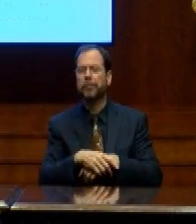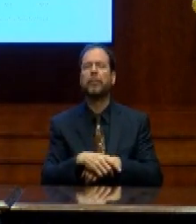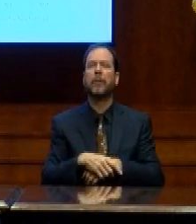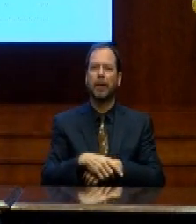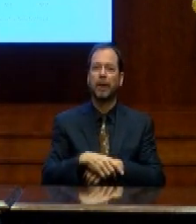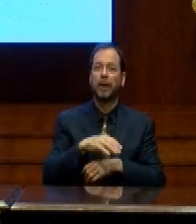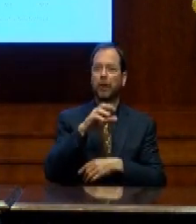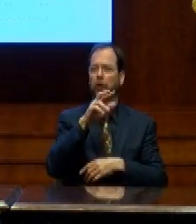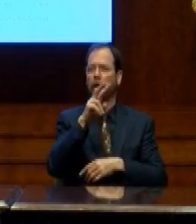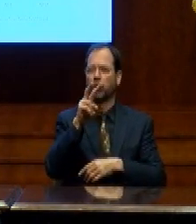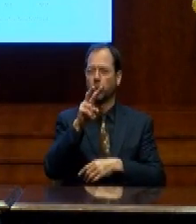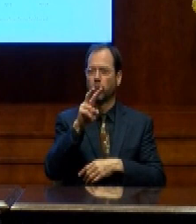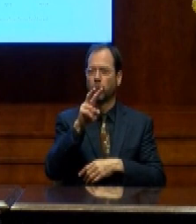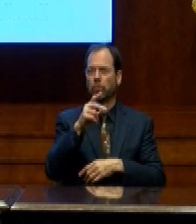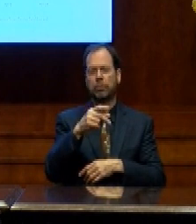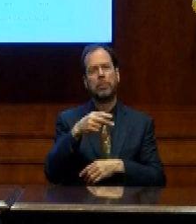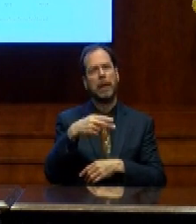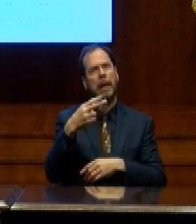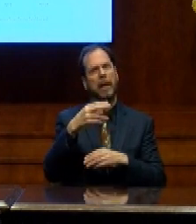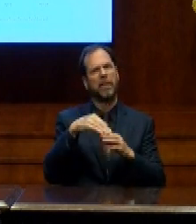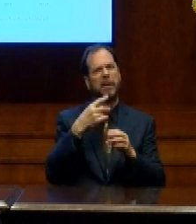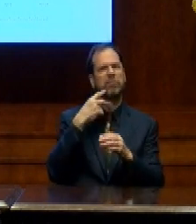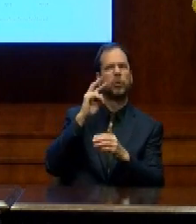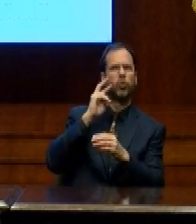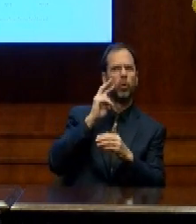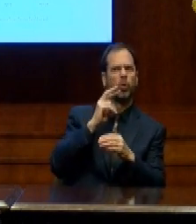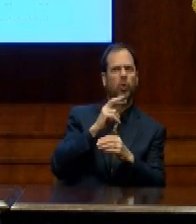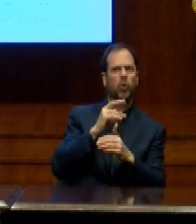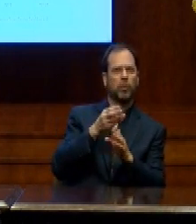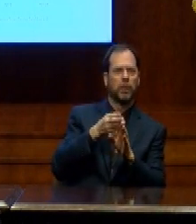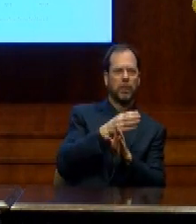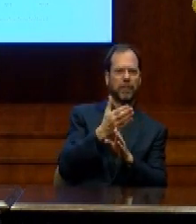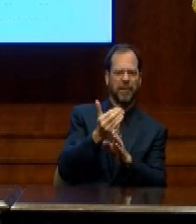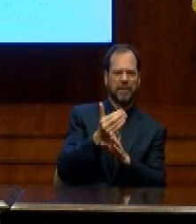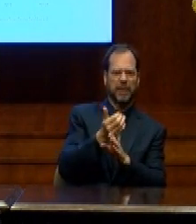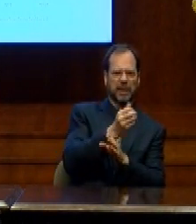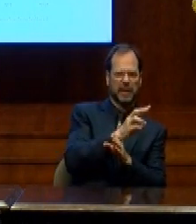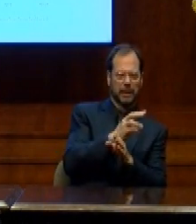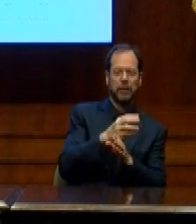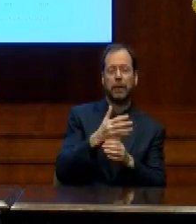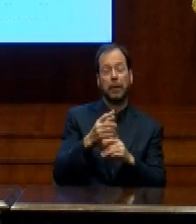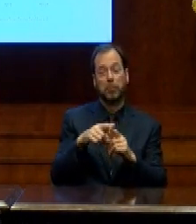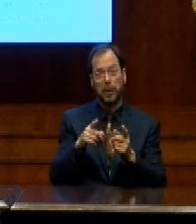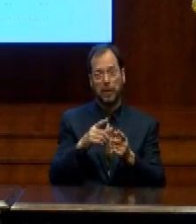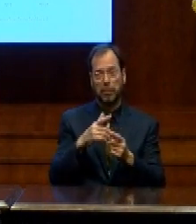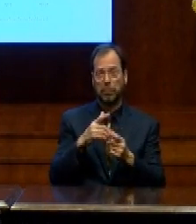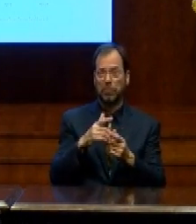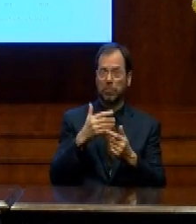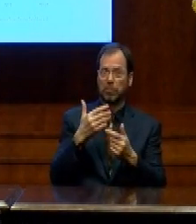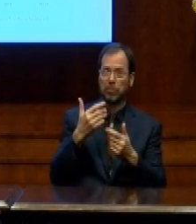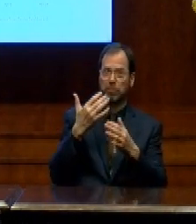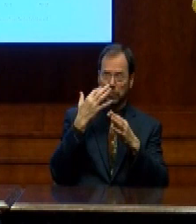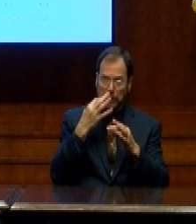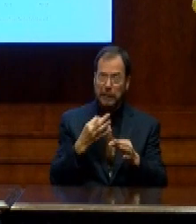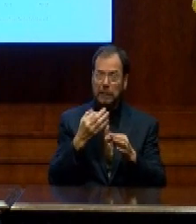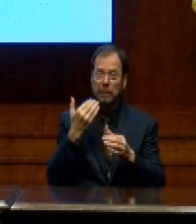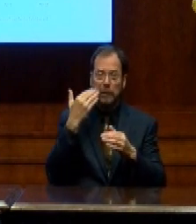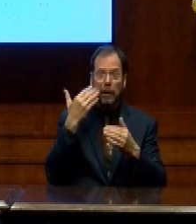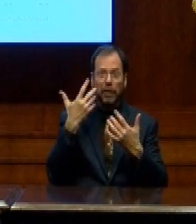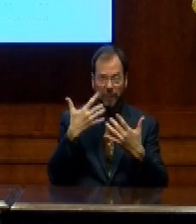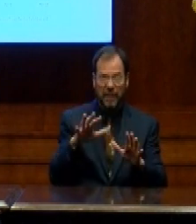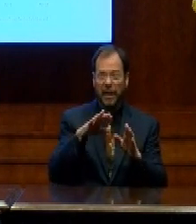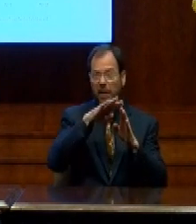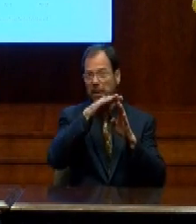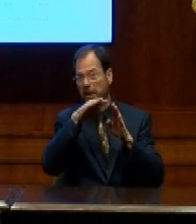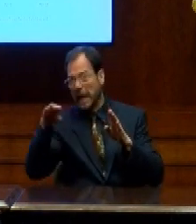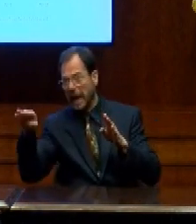Again, the 32 is higher than it was a couple of days ago at 15 and 16, so we can't say for sure that they have bent